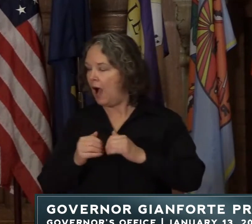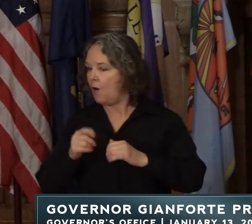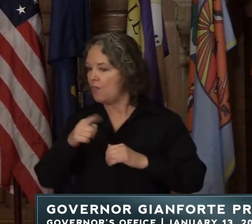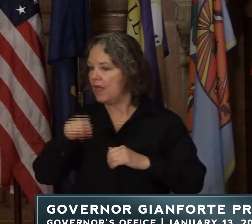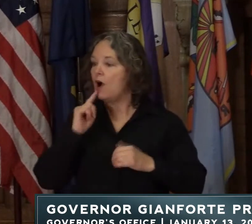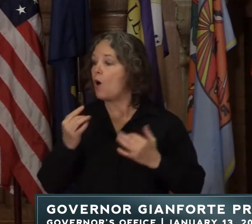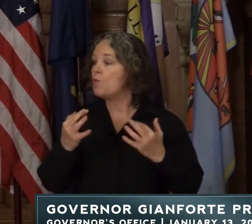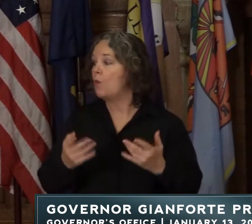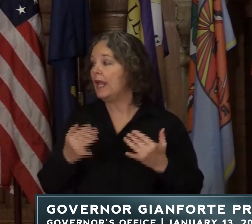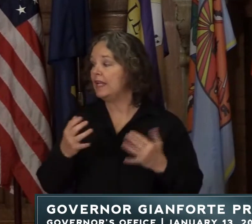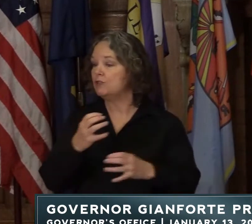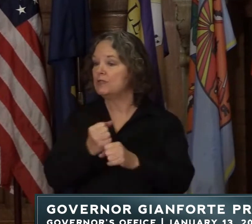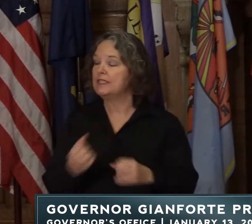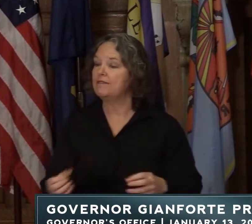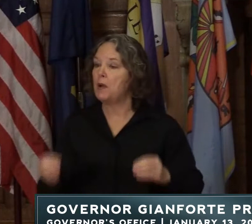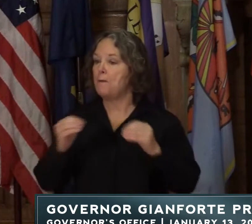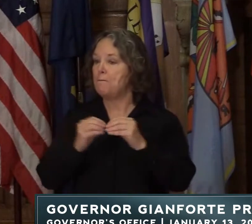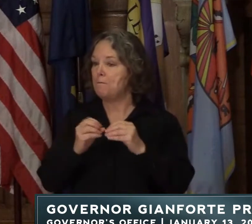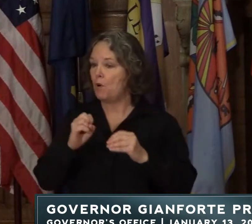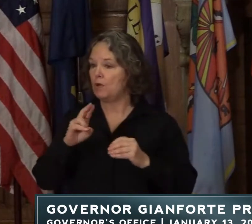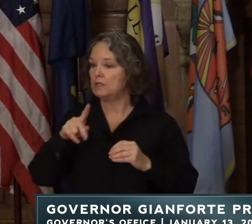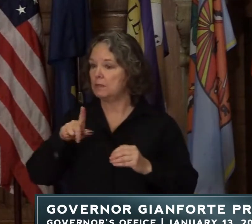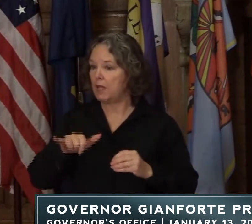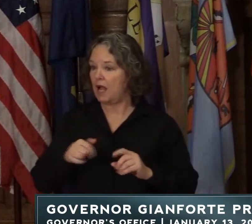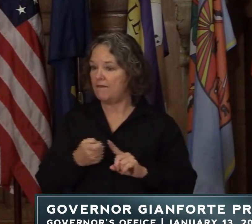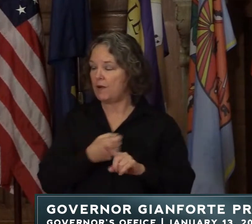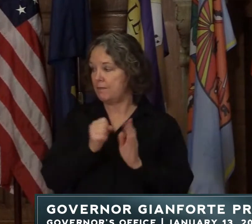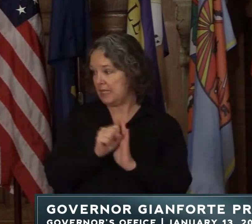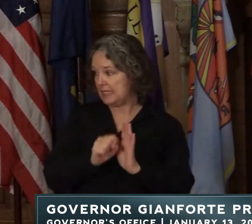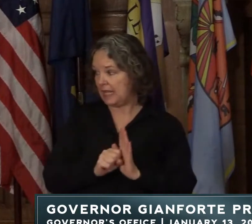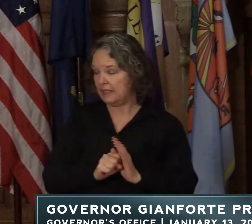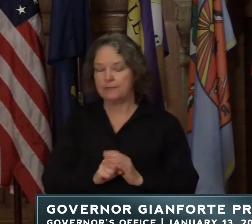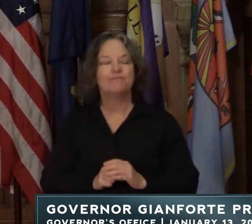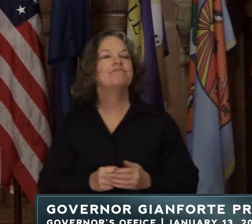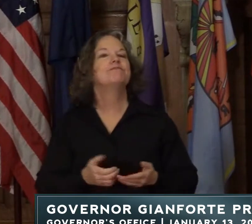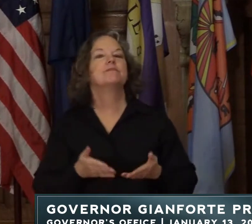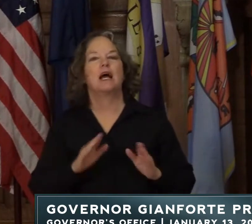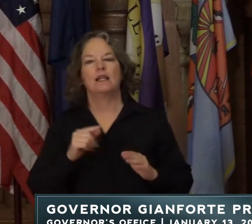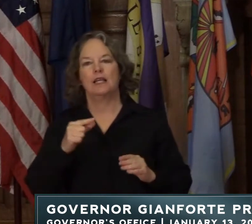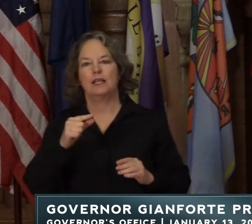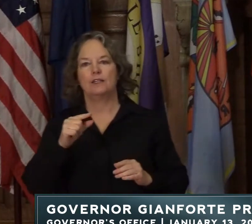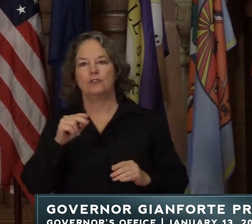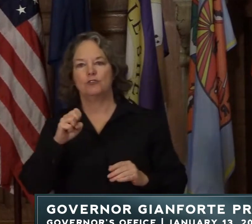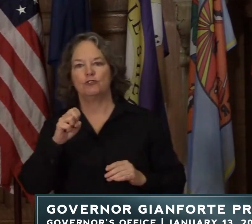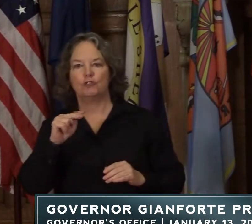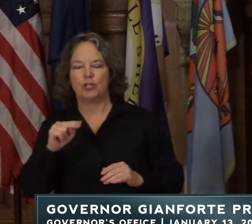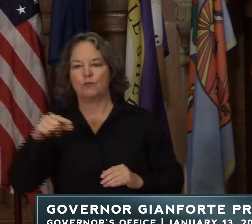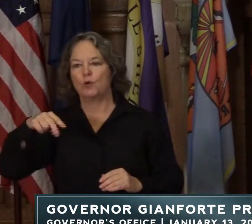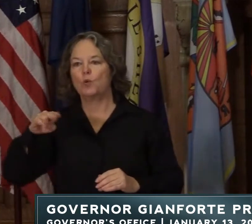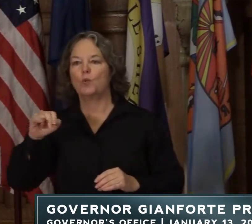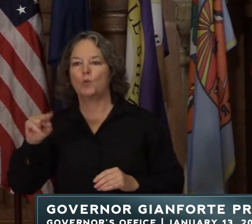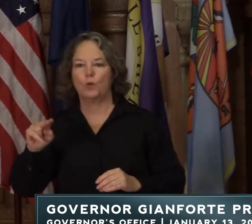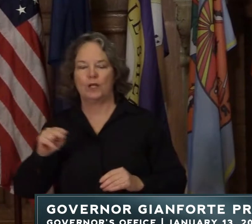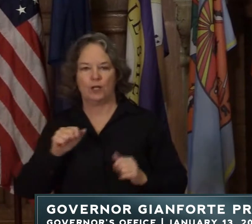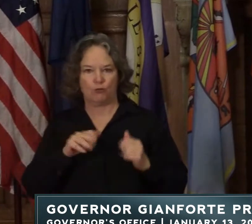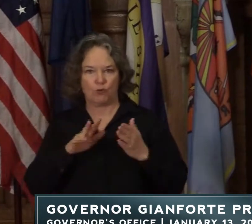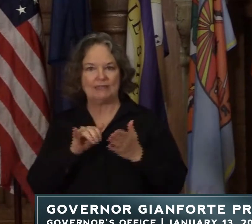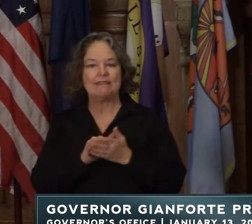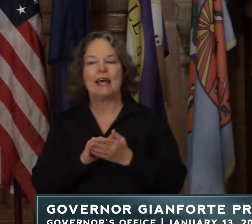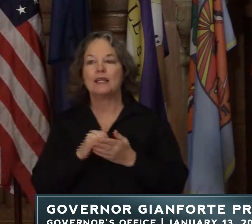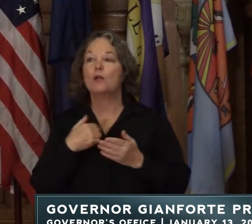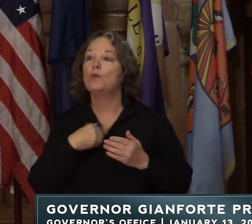receive more supplies from the state. Great. I'm going to let General Quinn address the detailed aspect of that. Let me just say